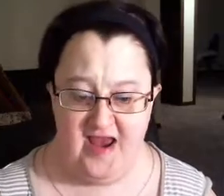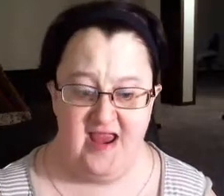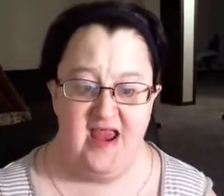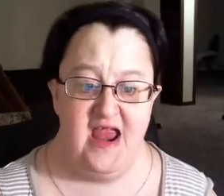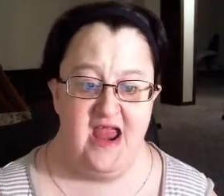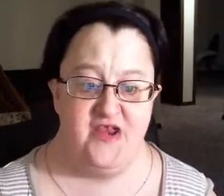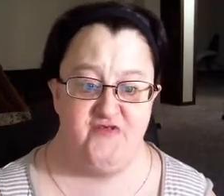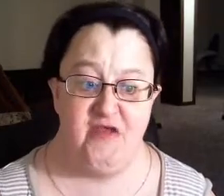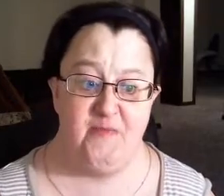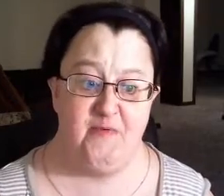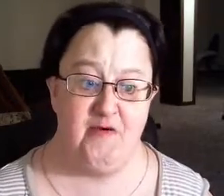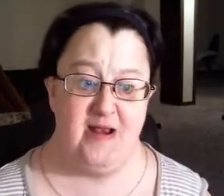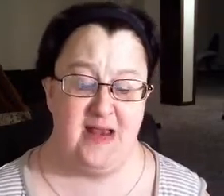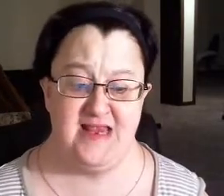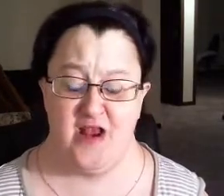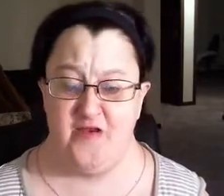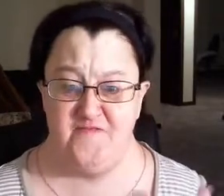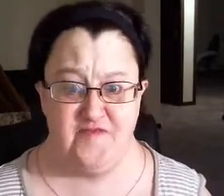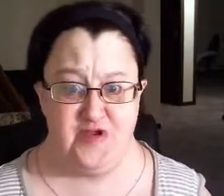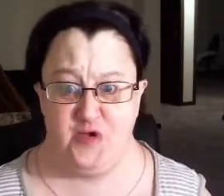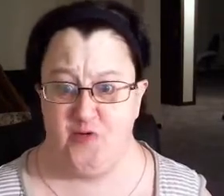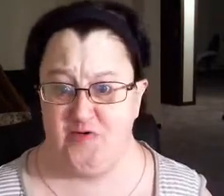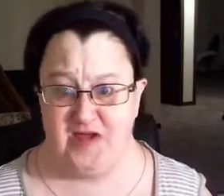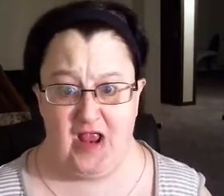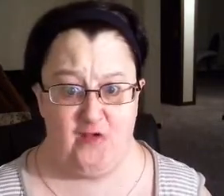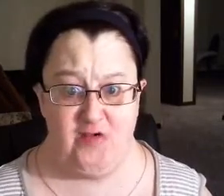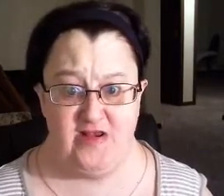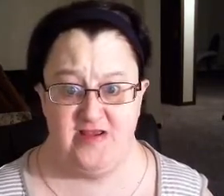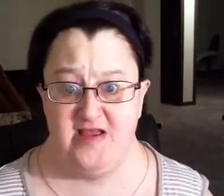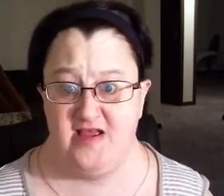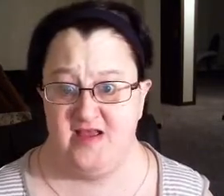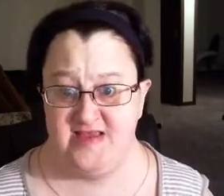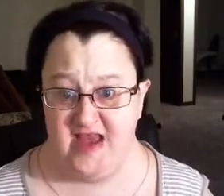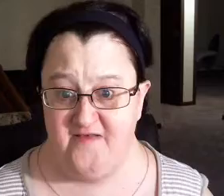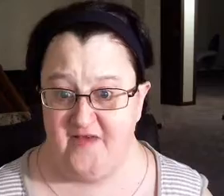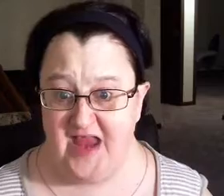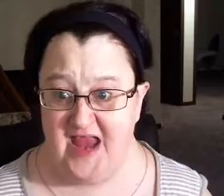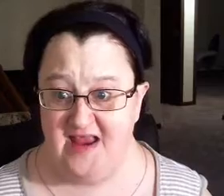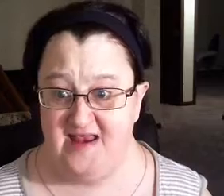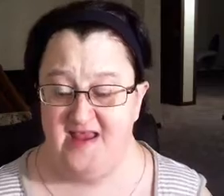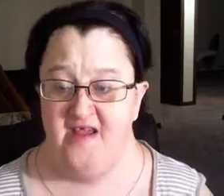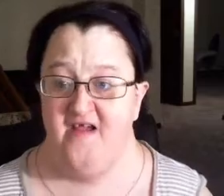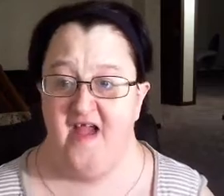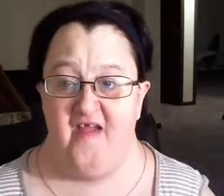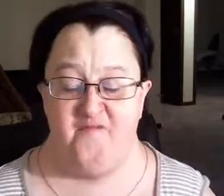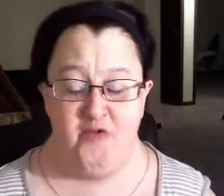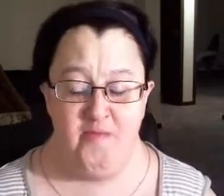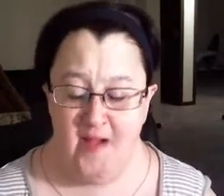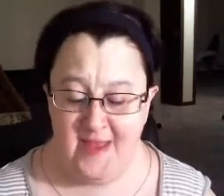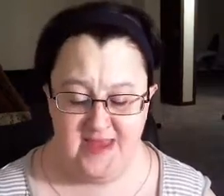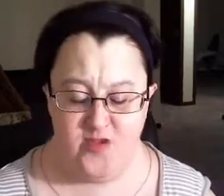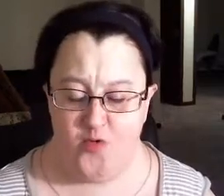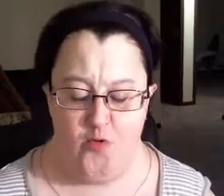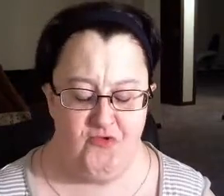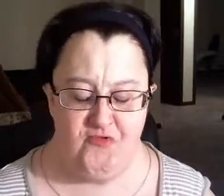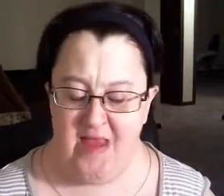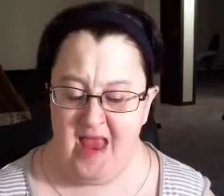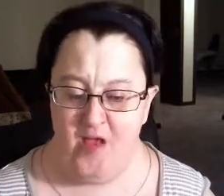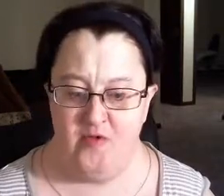and trying to burn at least 150 200 calories a day if can i have very modest goals right now